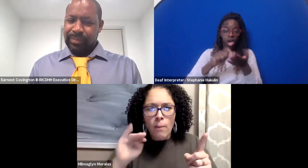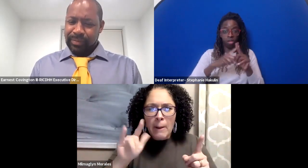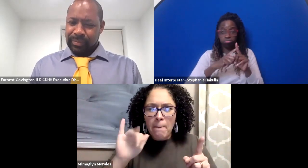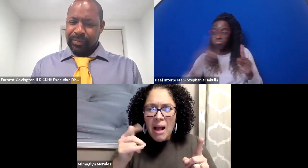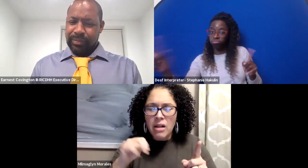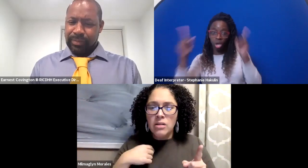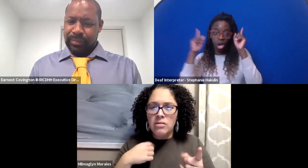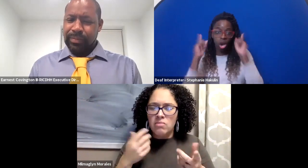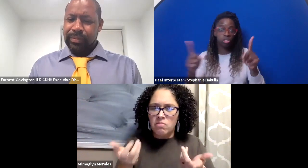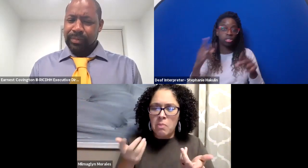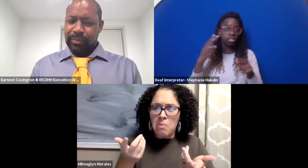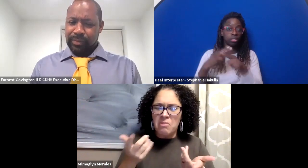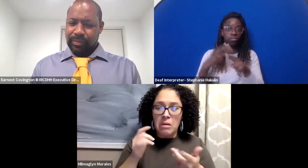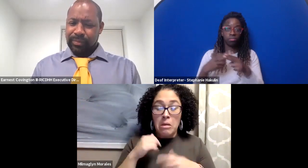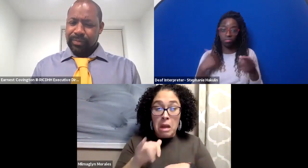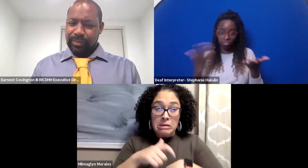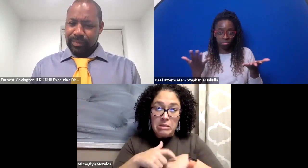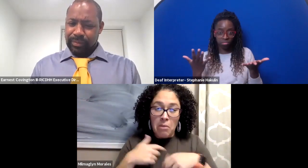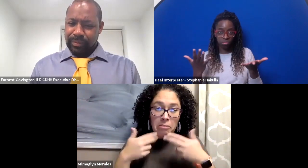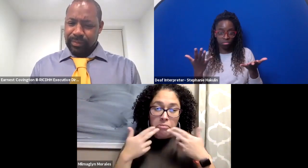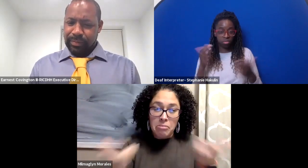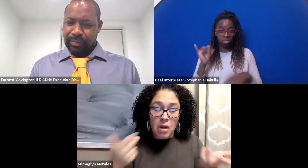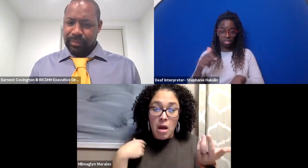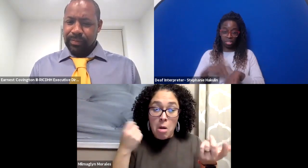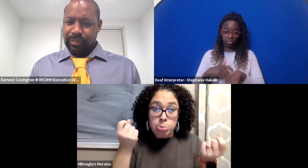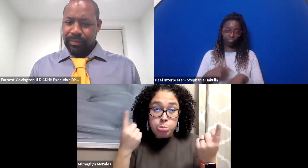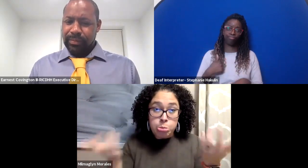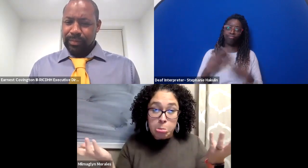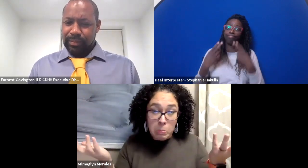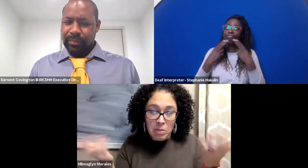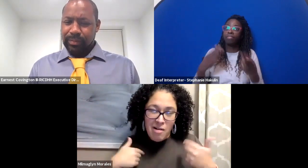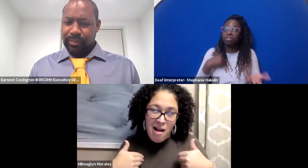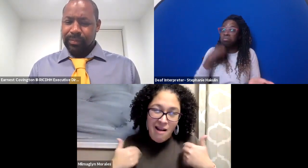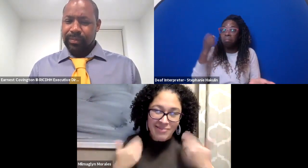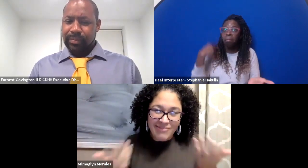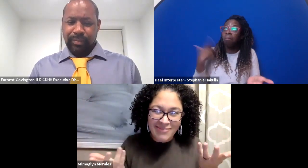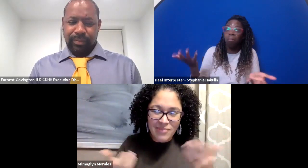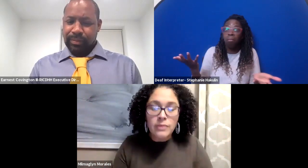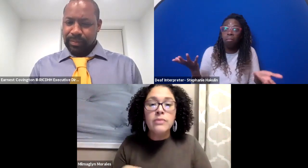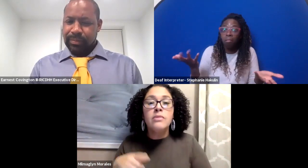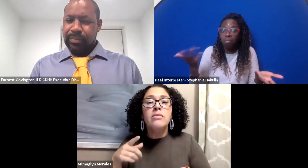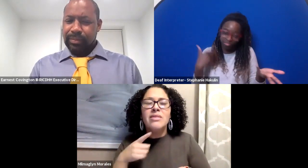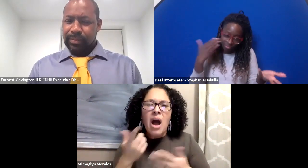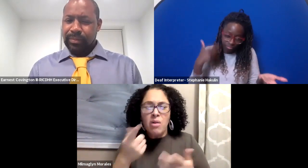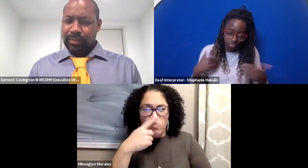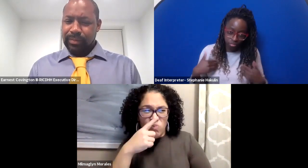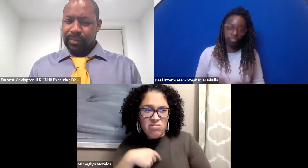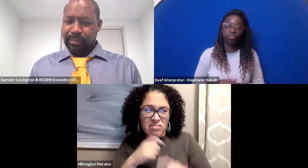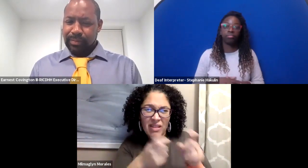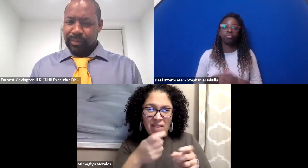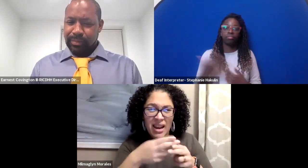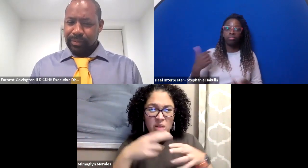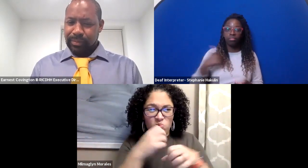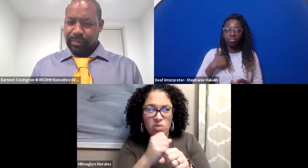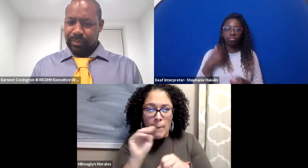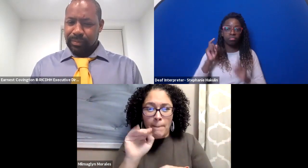And she said, it's so difficult writing your name. Mill Maglin is such a long name. And I was young, so I